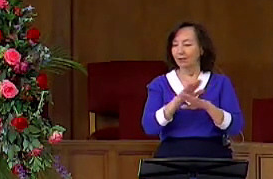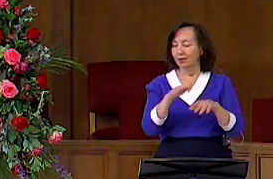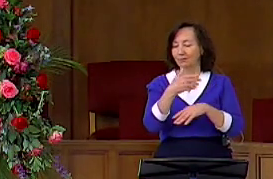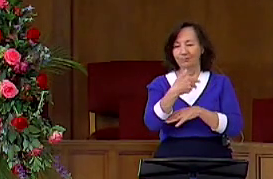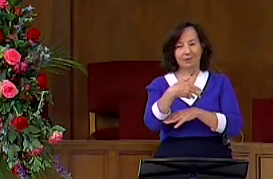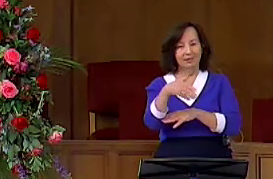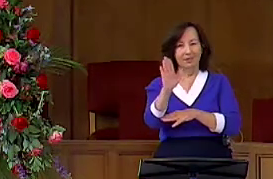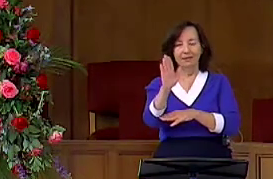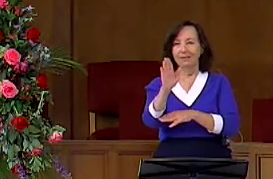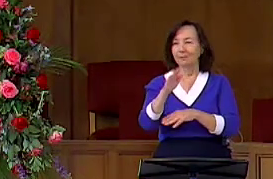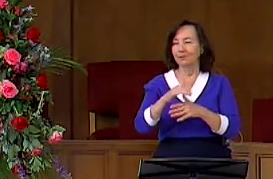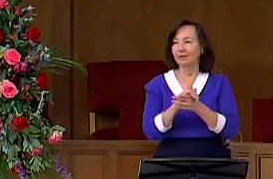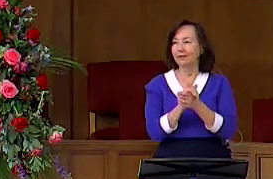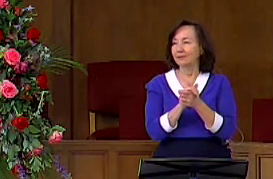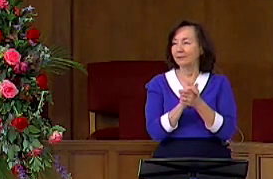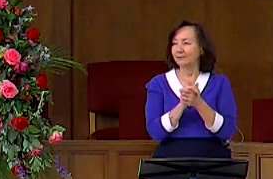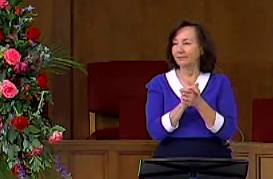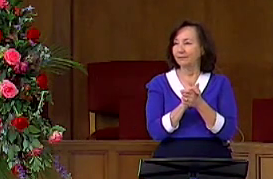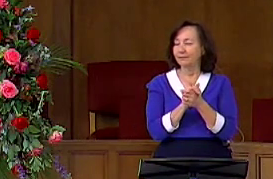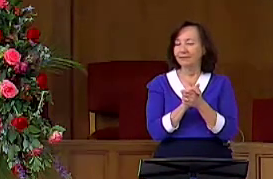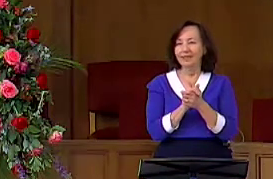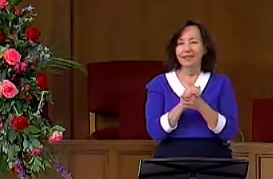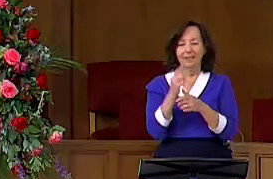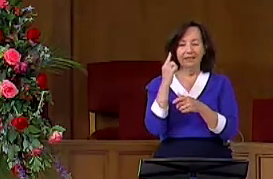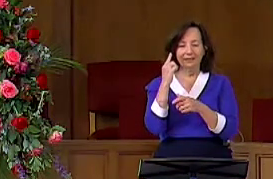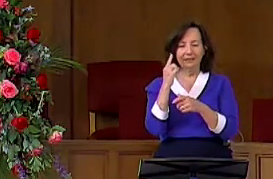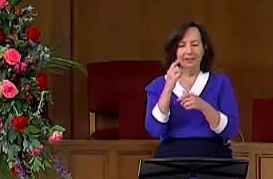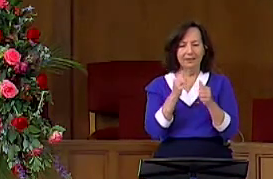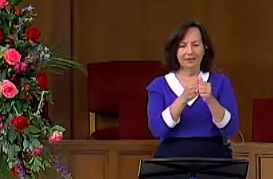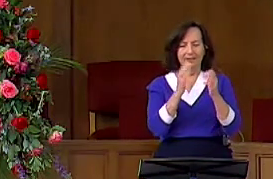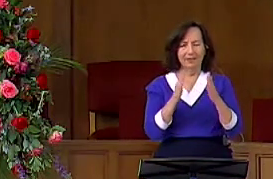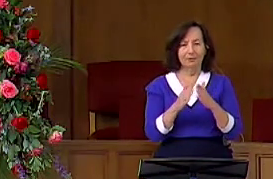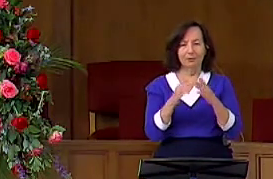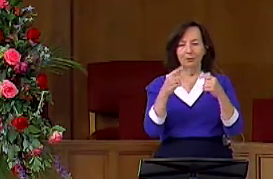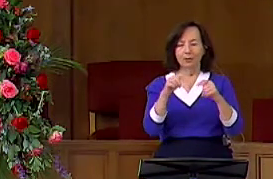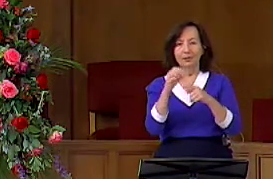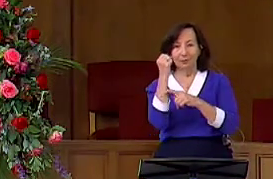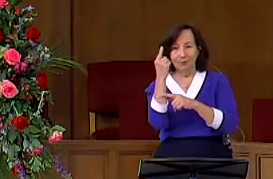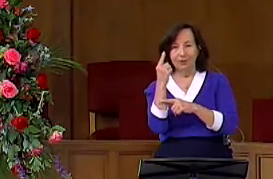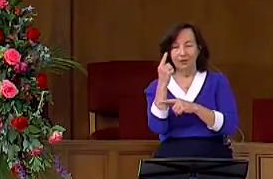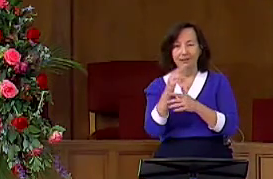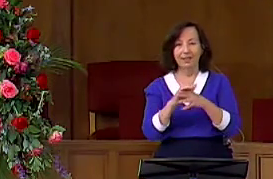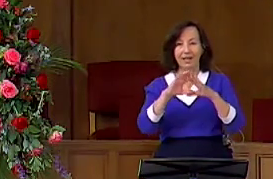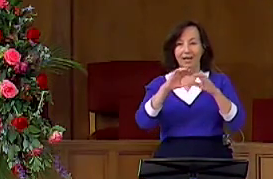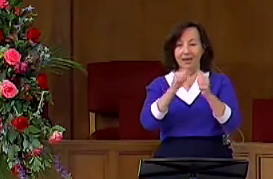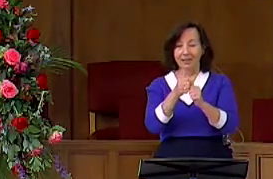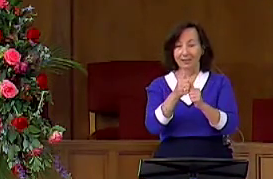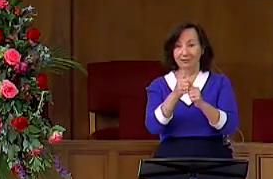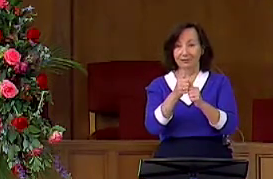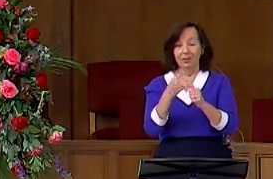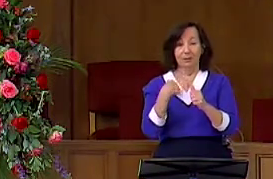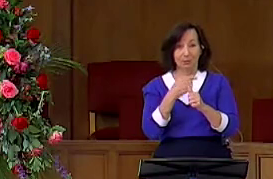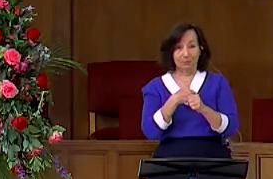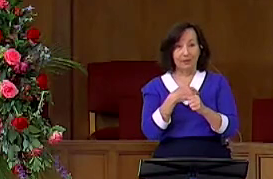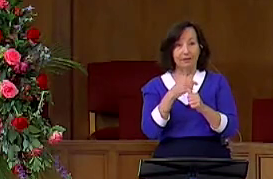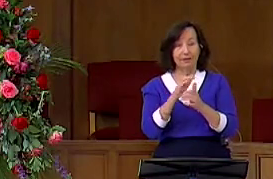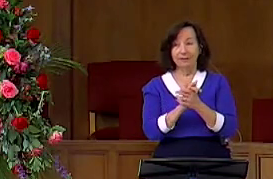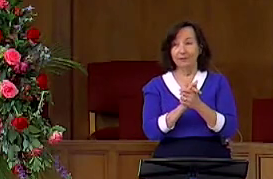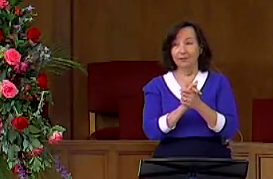them away. I can hear his disciples trying to figure this thing out. How in the world are we going to